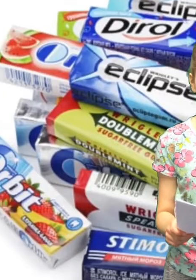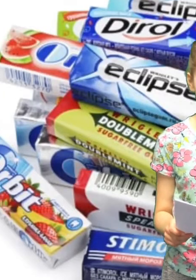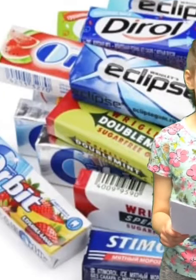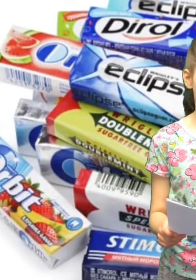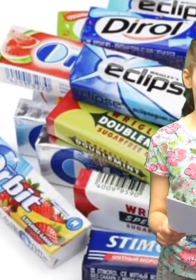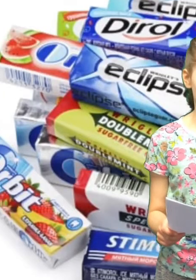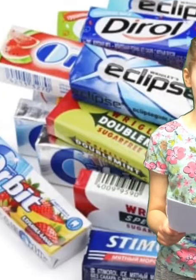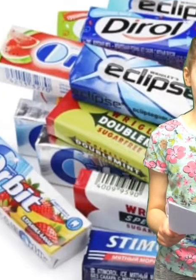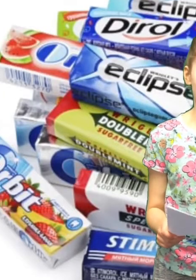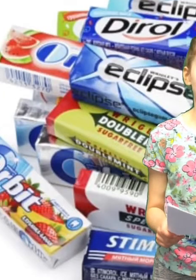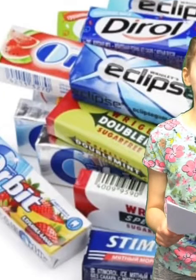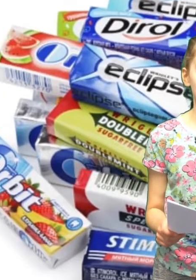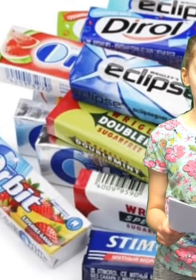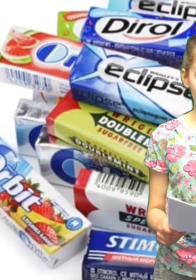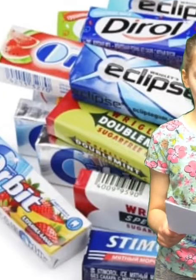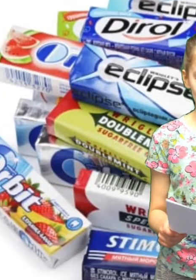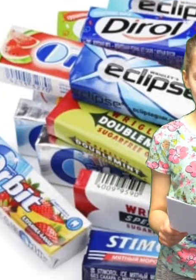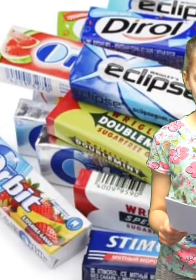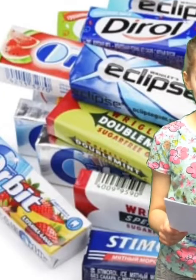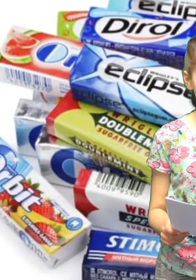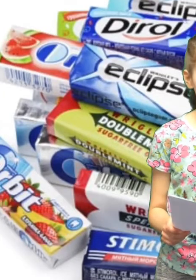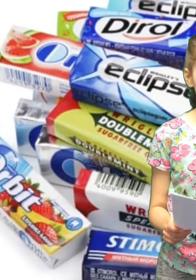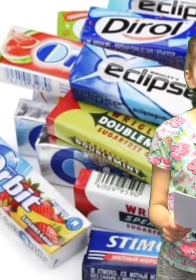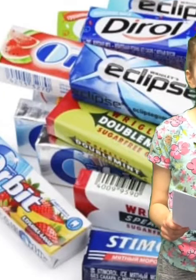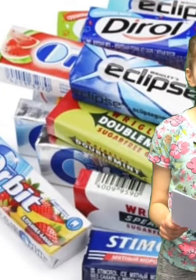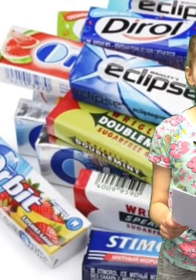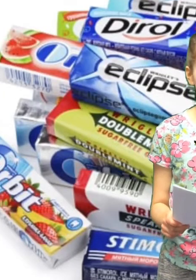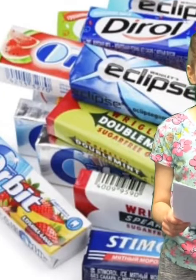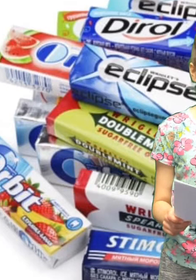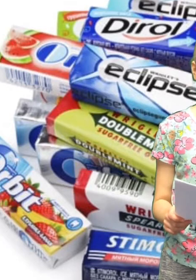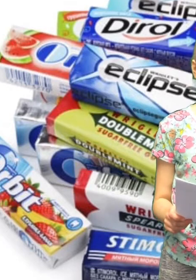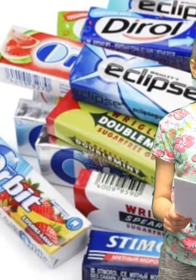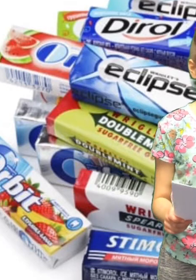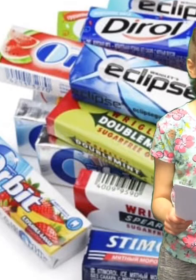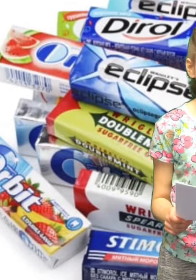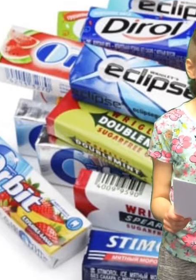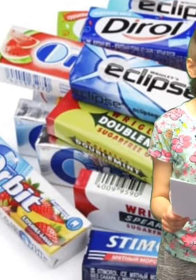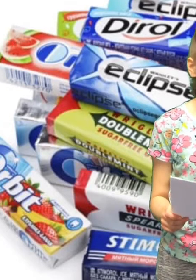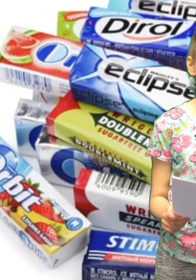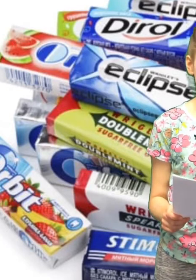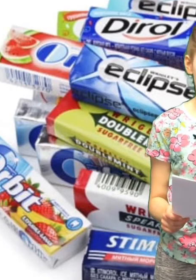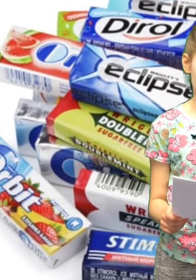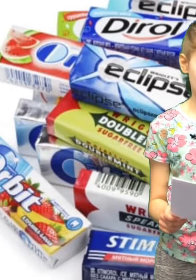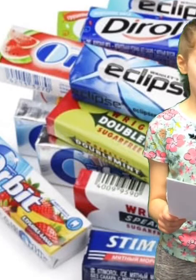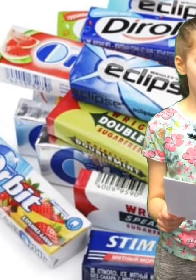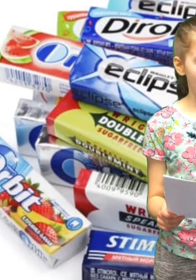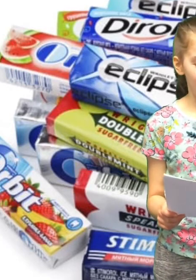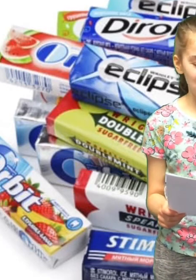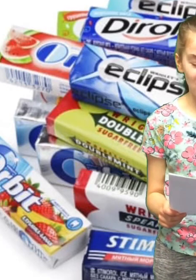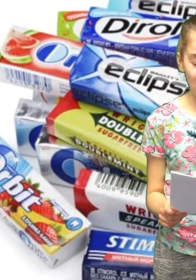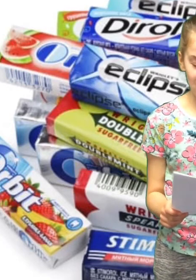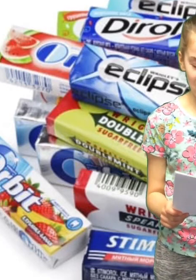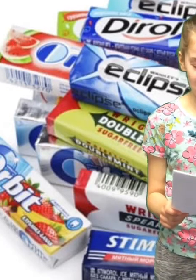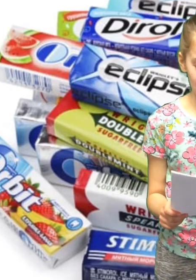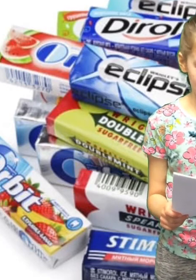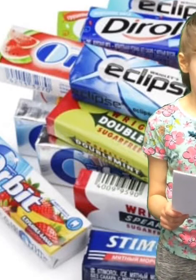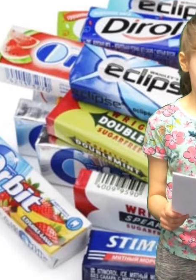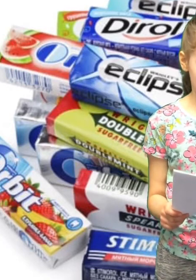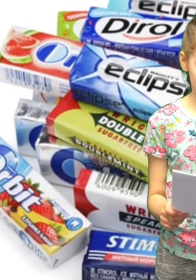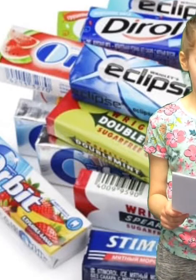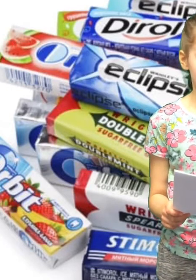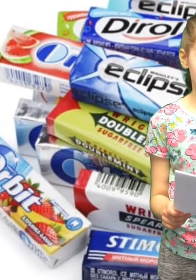Gooey Gooey Gum by Adrienne Melvin. Gooey, gooey gum. I eat the gum as I hum. I blow a